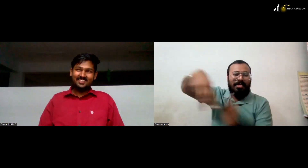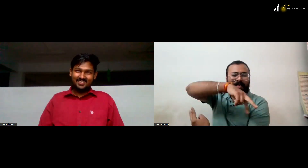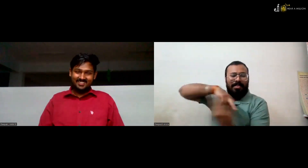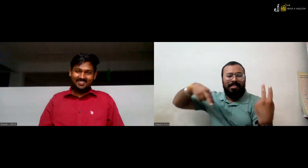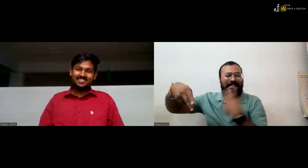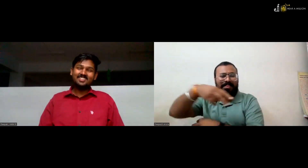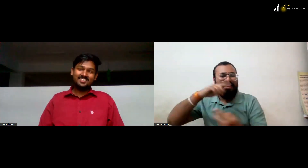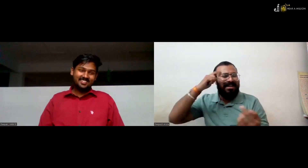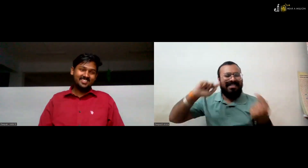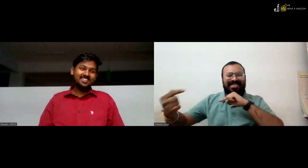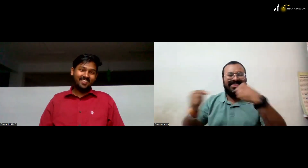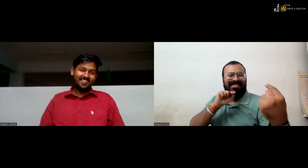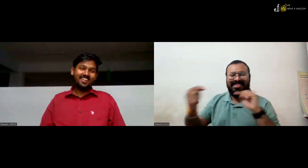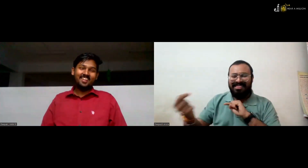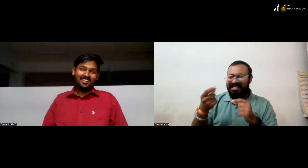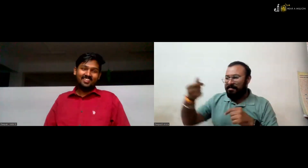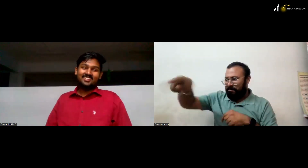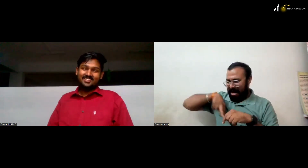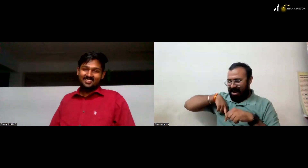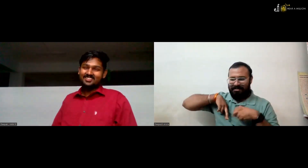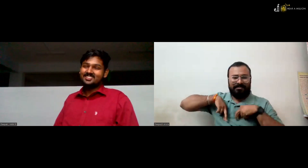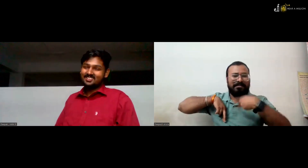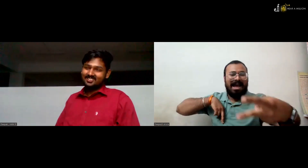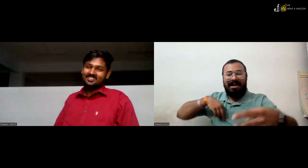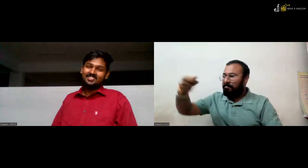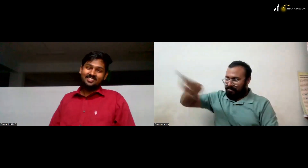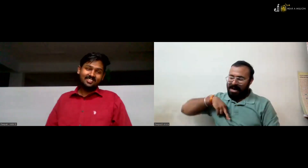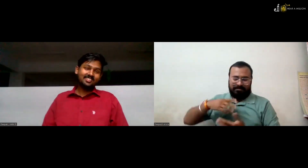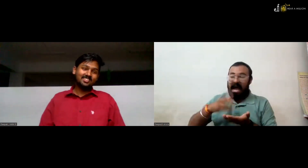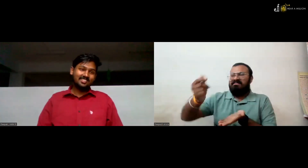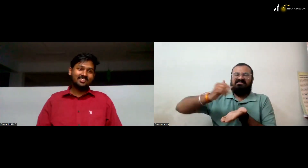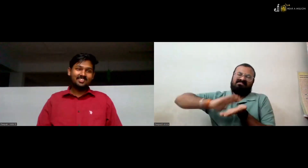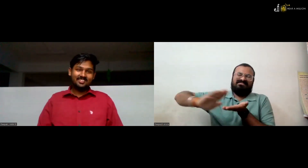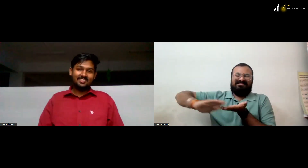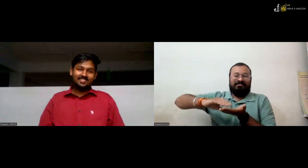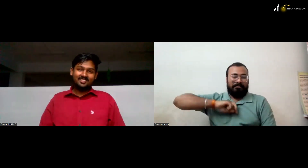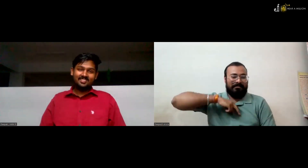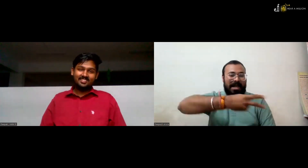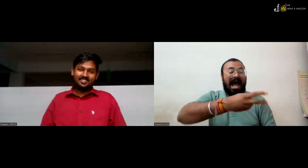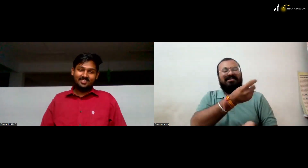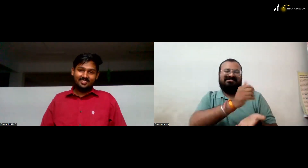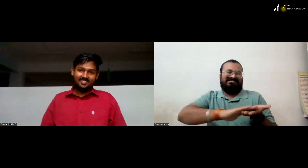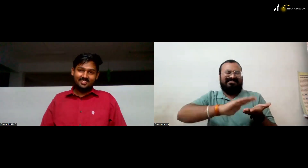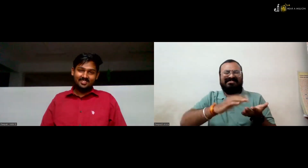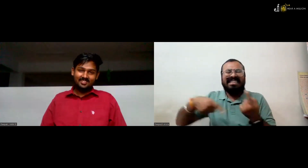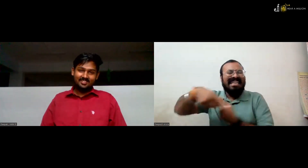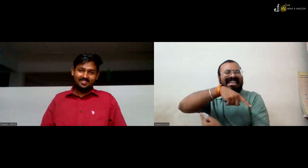me. Then it will create a mess, and people might get disagree with other people.